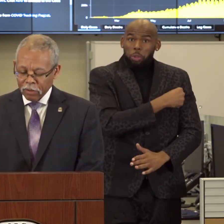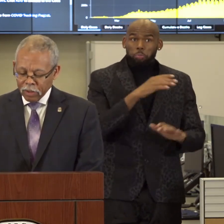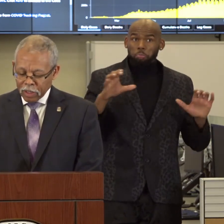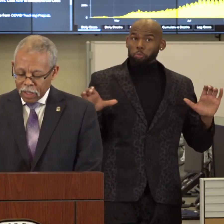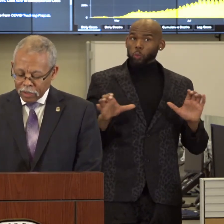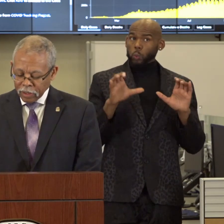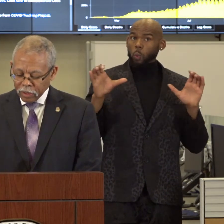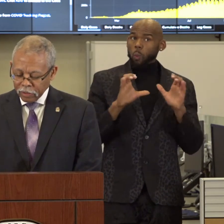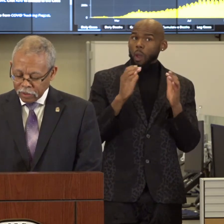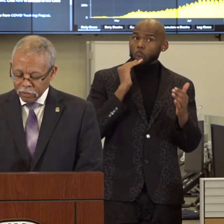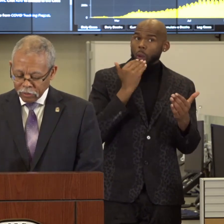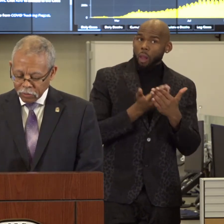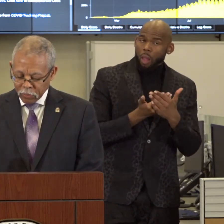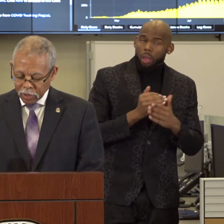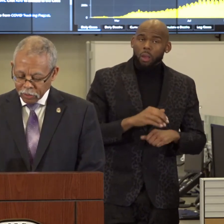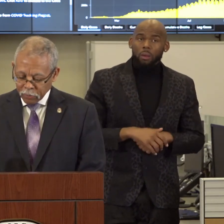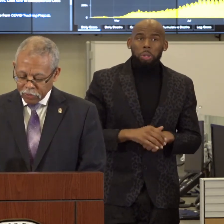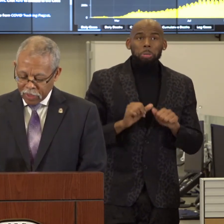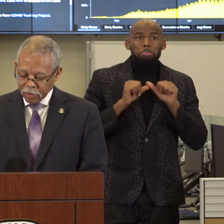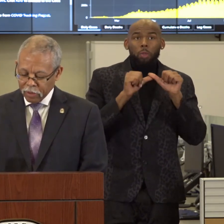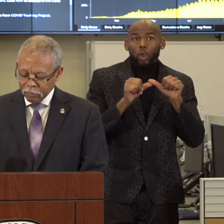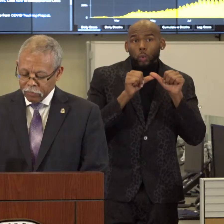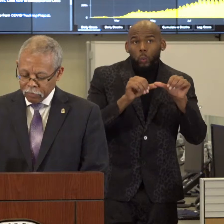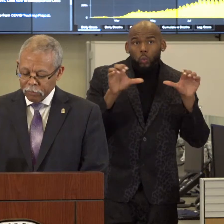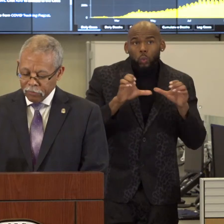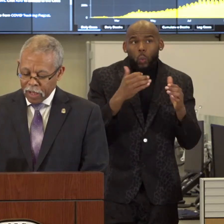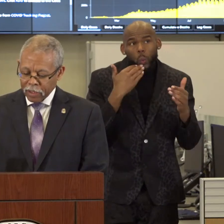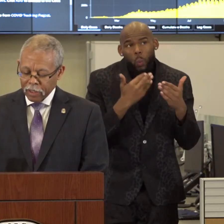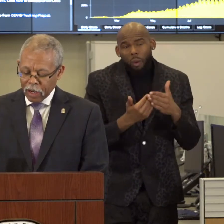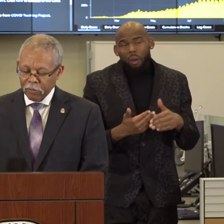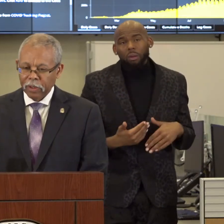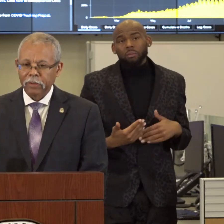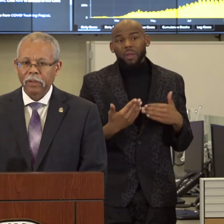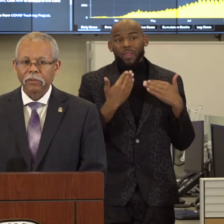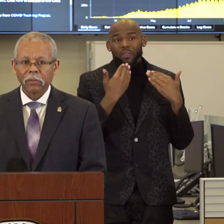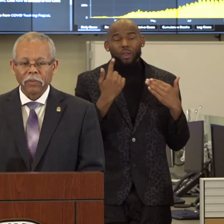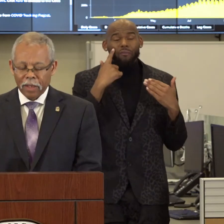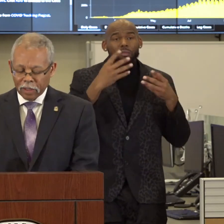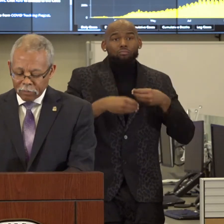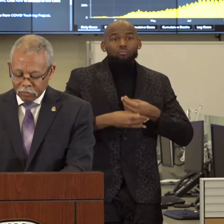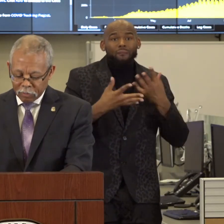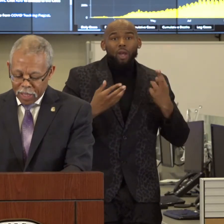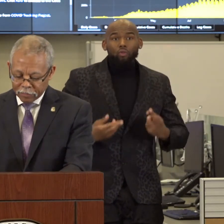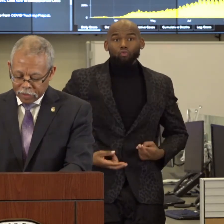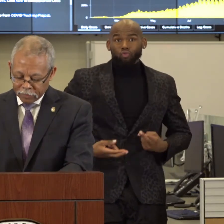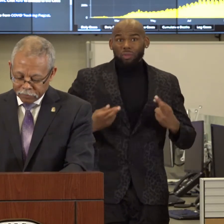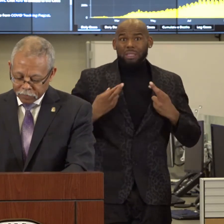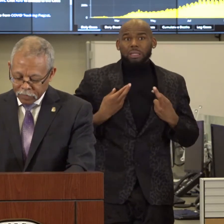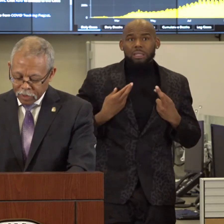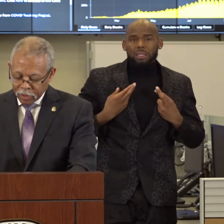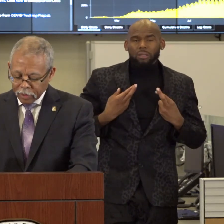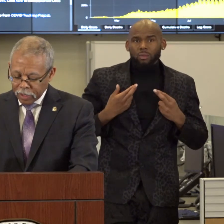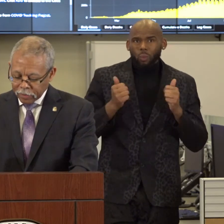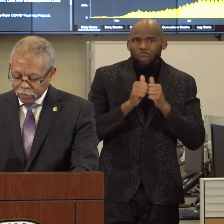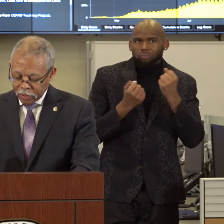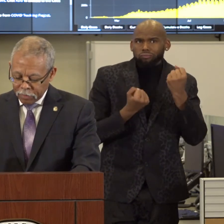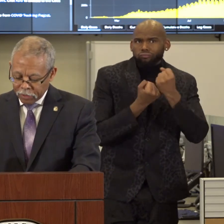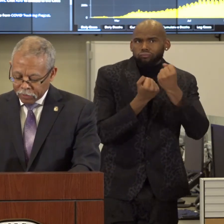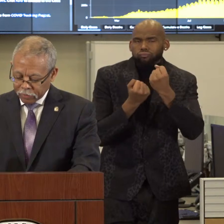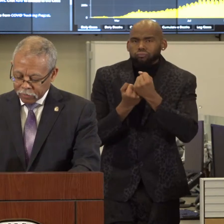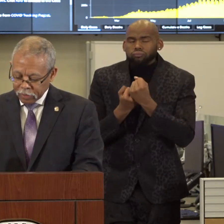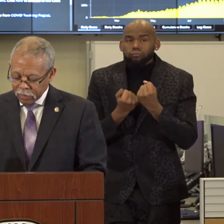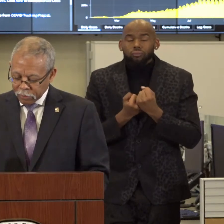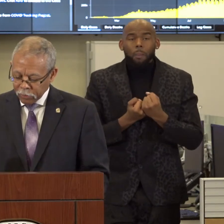right now, and they continue to do well, and we thank them for providing our residents with that type of capacity. The latest